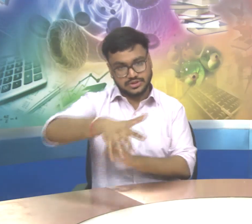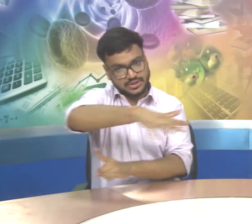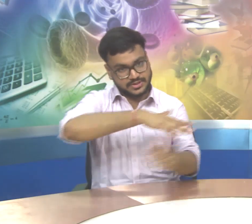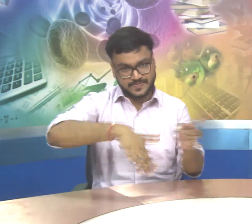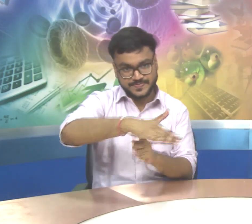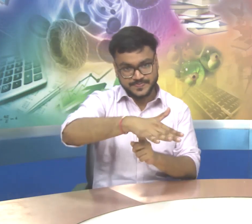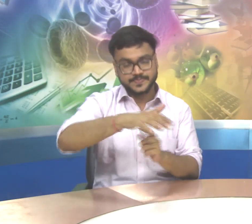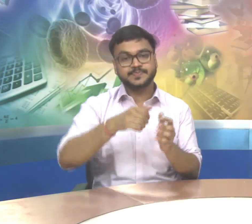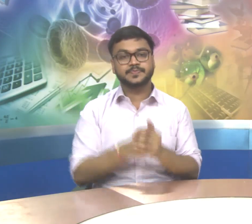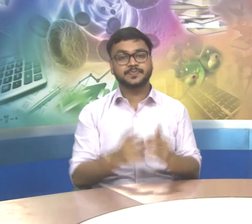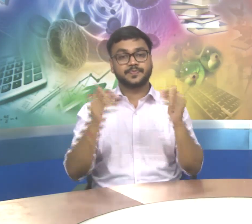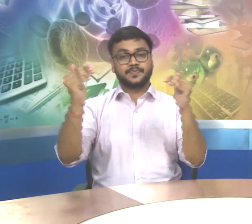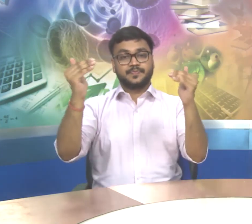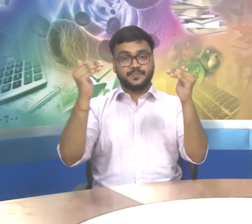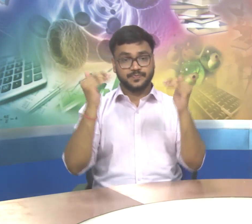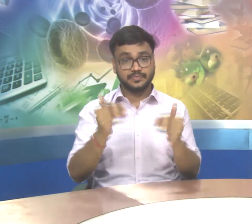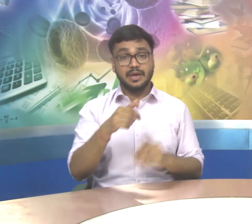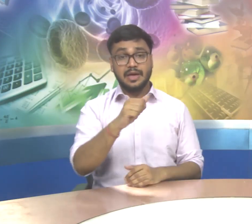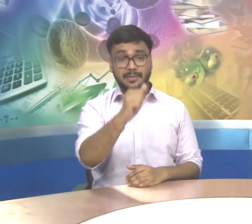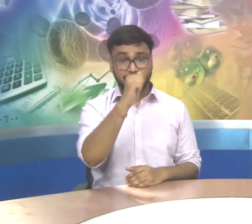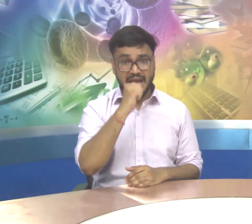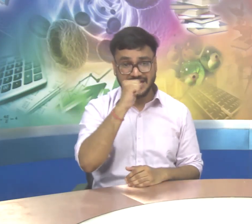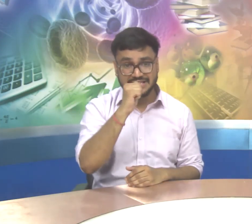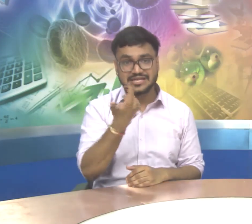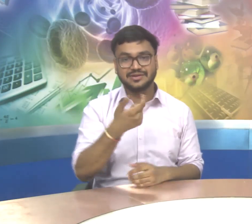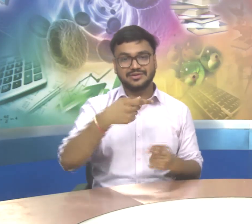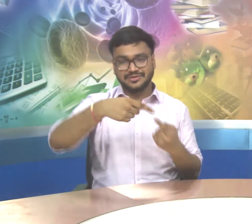like land, water and energy.